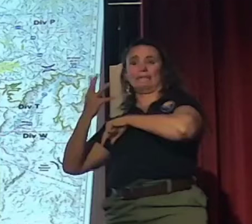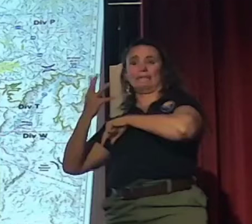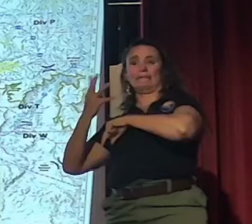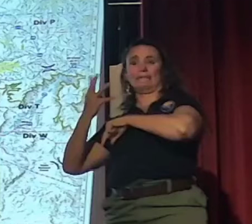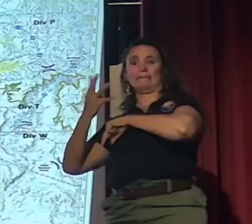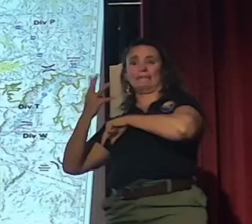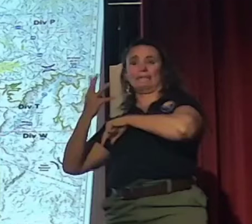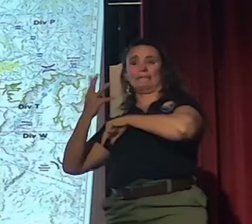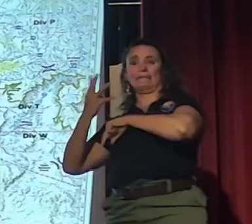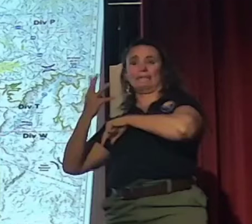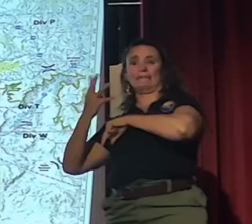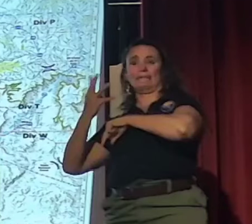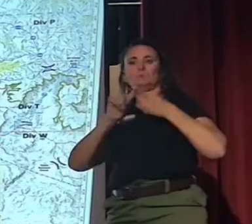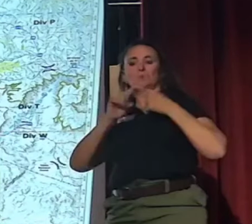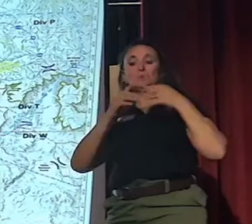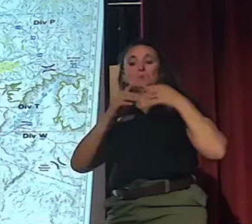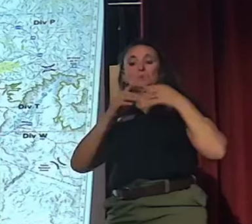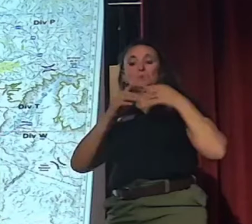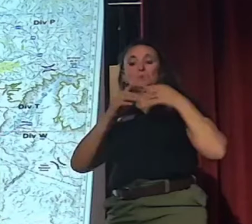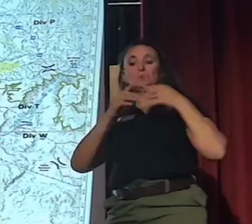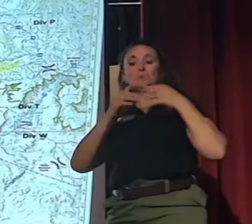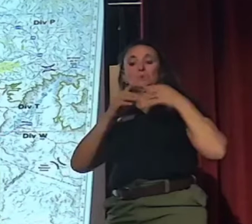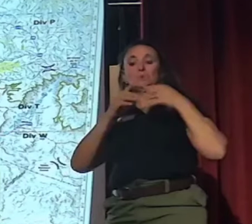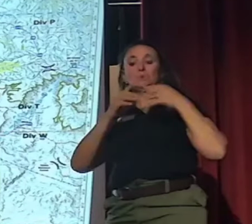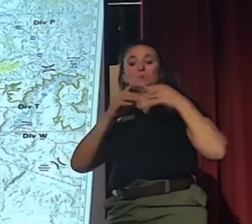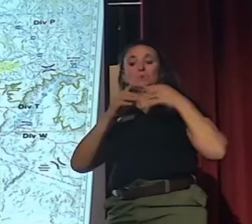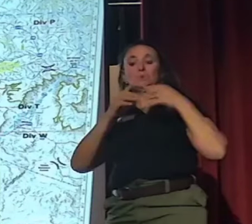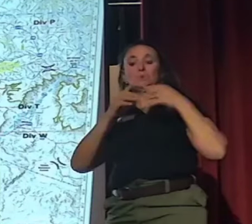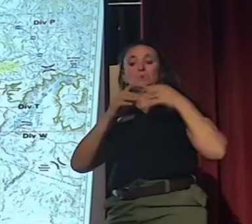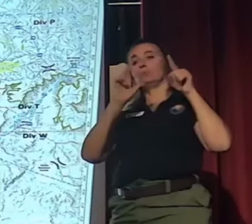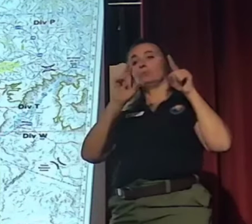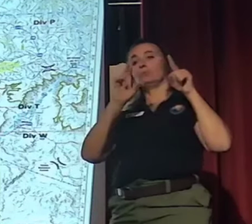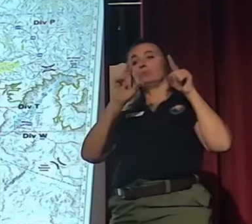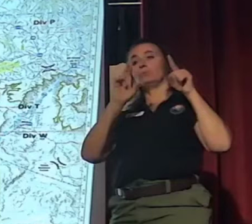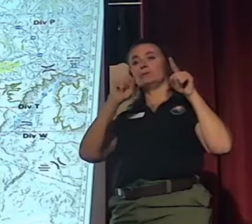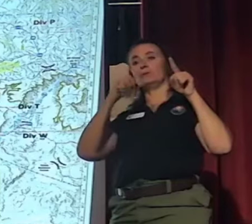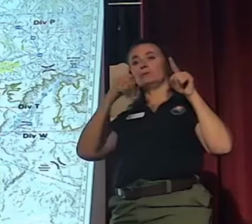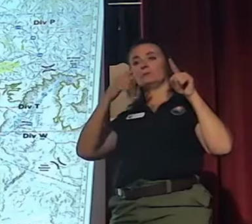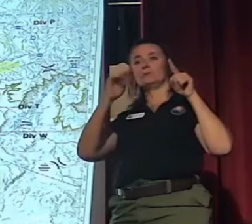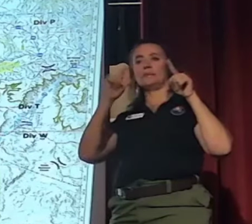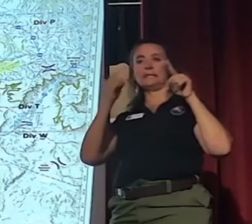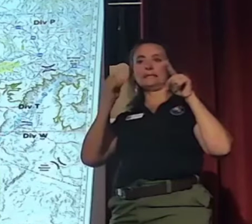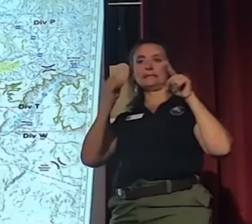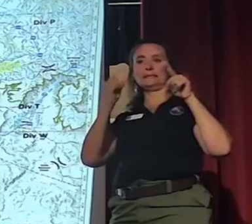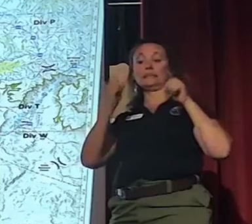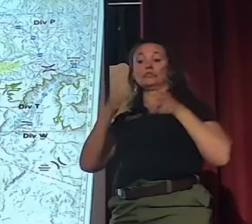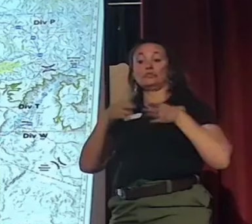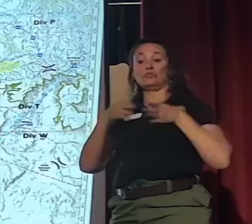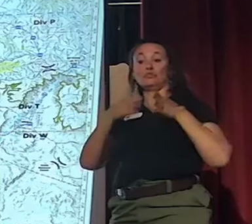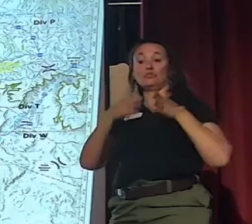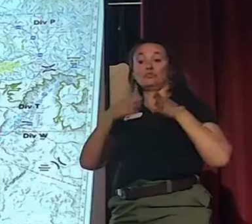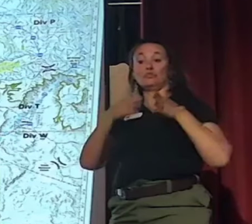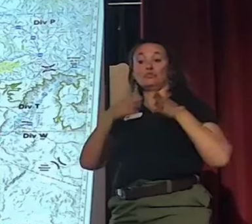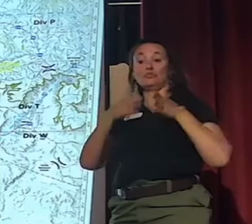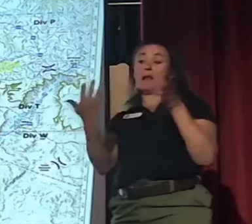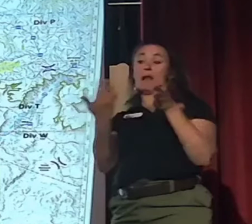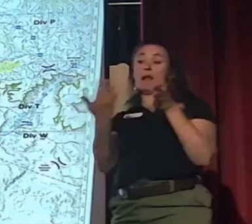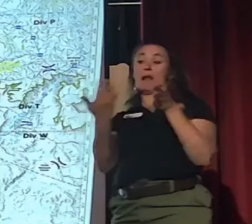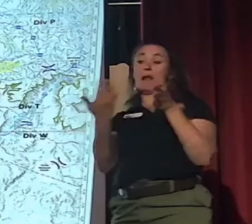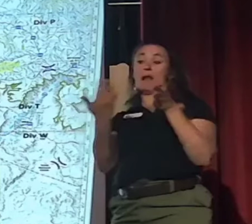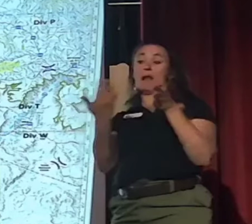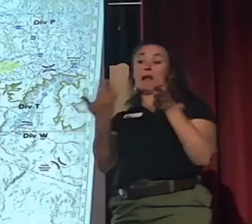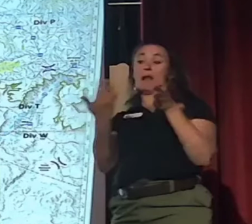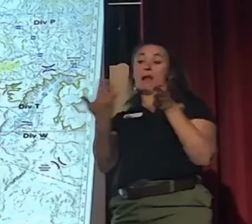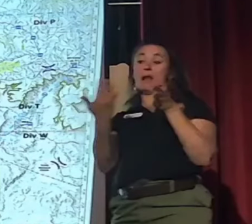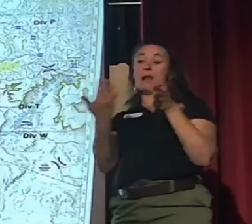Spring. And that fire continues to hold in the Verde River. It has not crossed the Verde River. That's a good thing. That fire